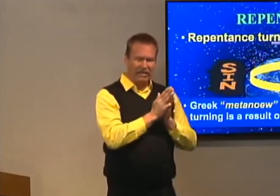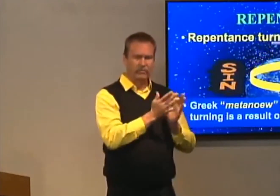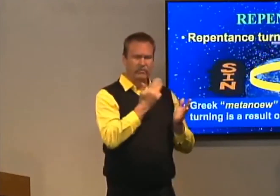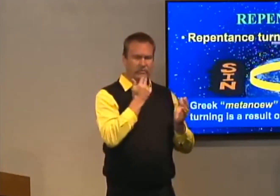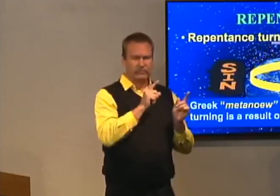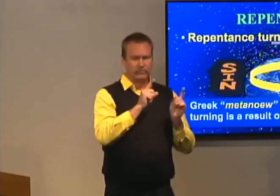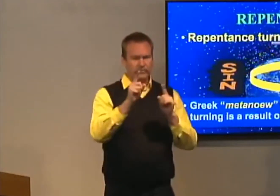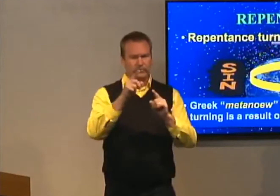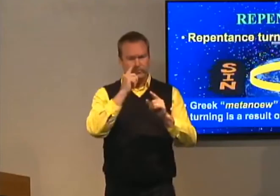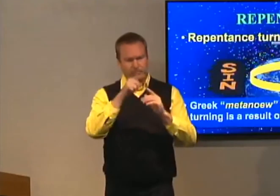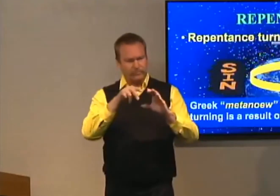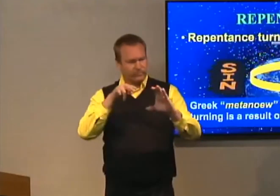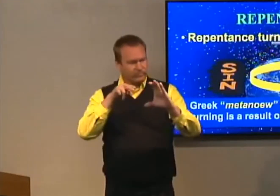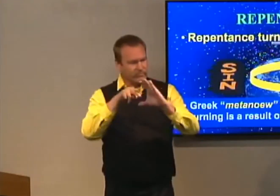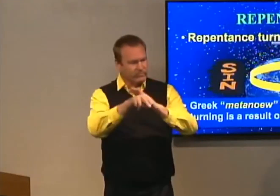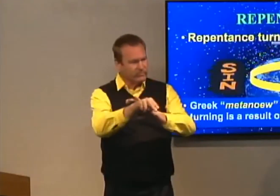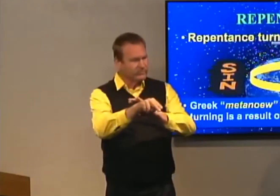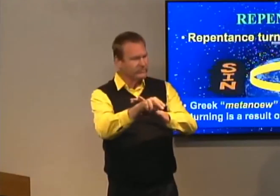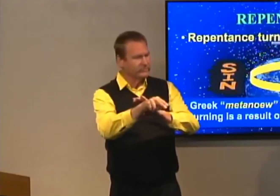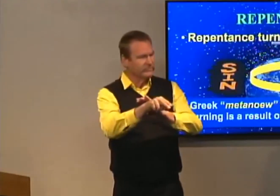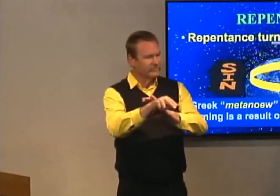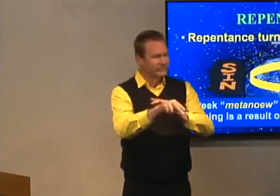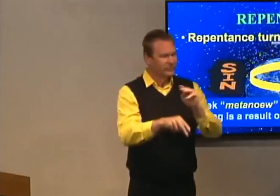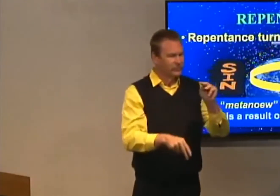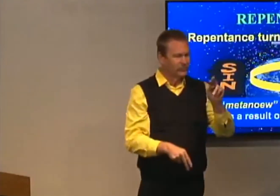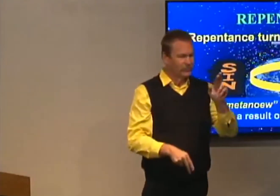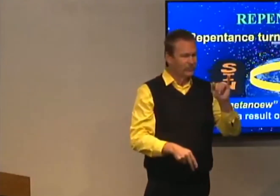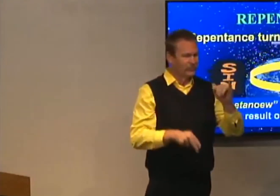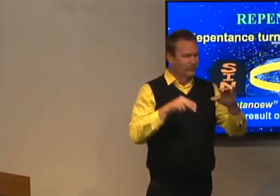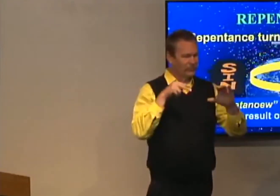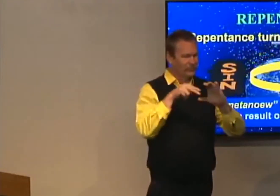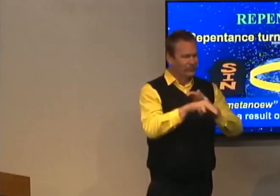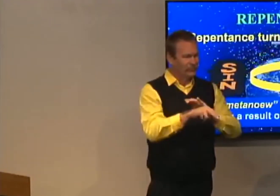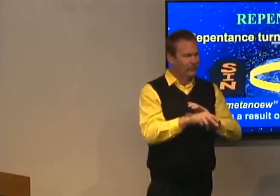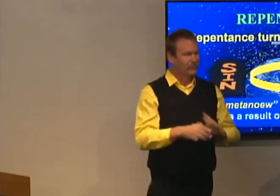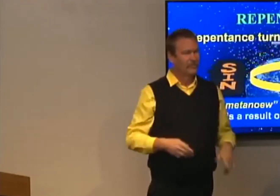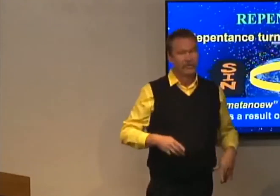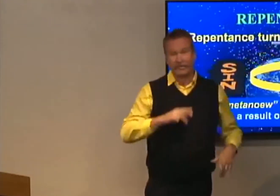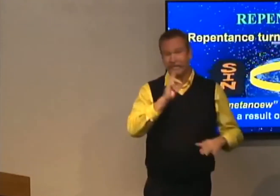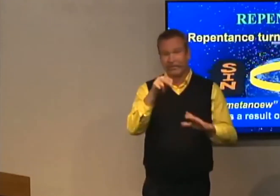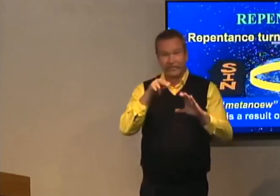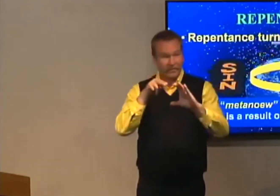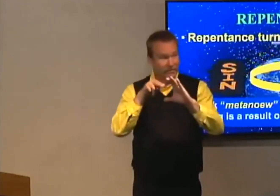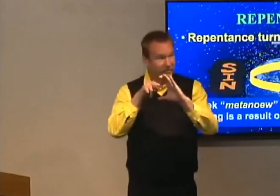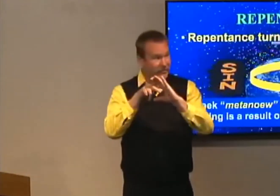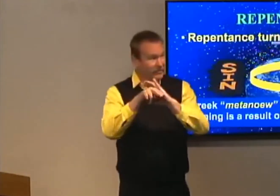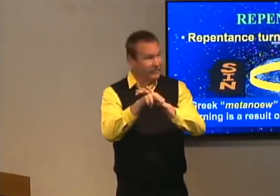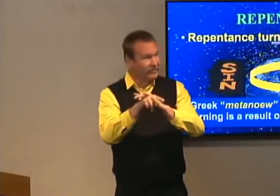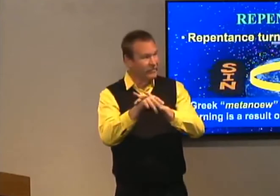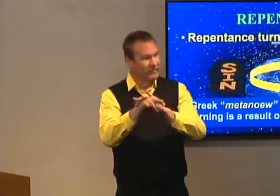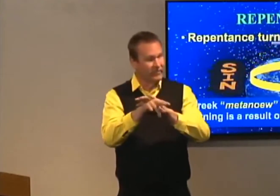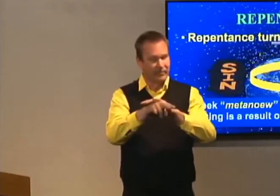And the doctor says, let's go ahead and do an MRI. So I go in for the MRI.